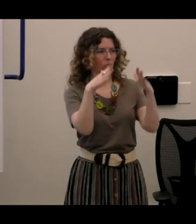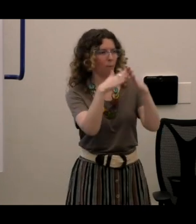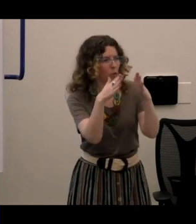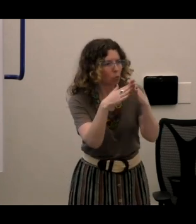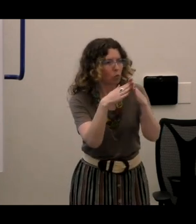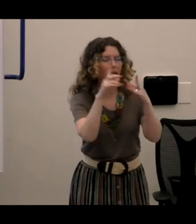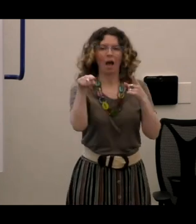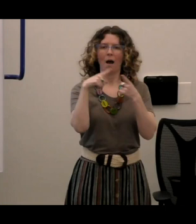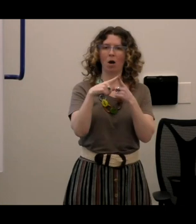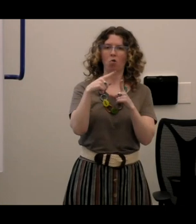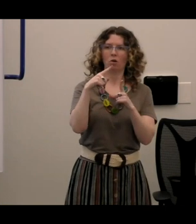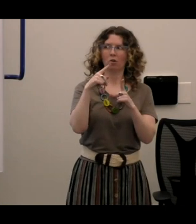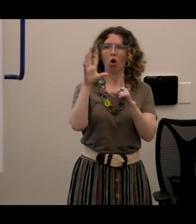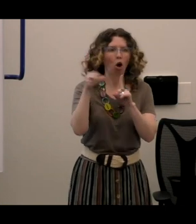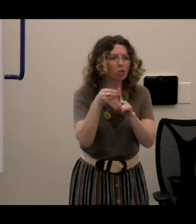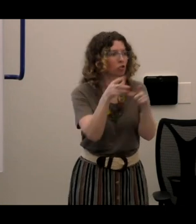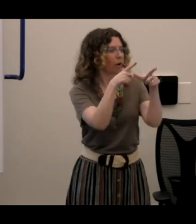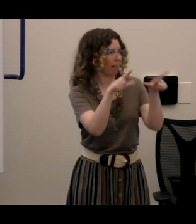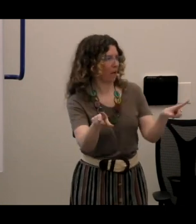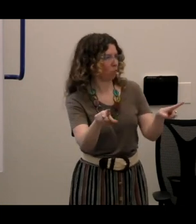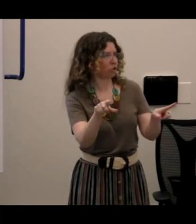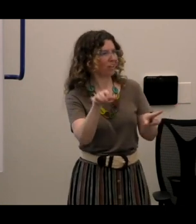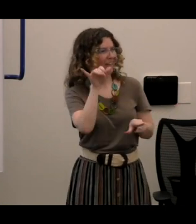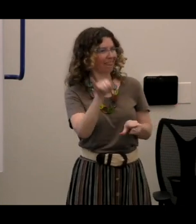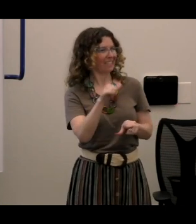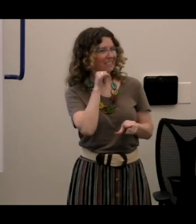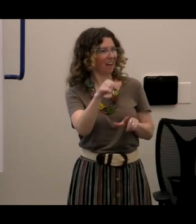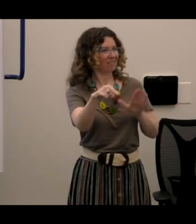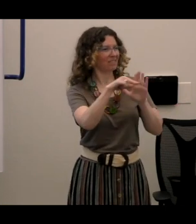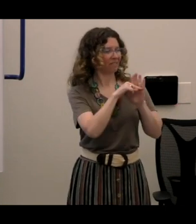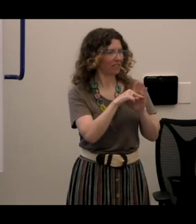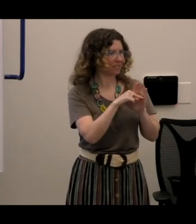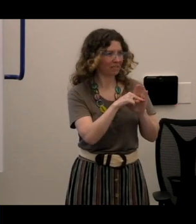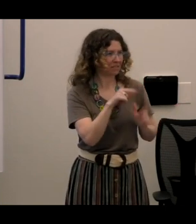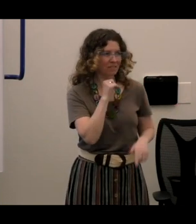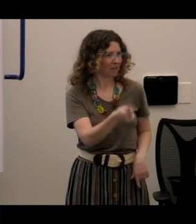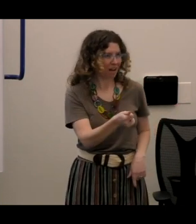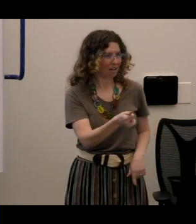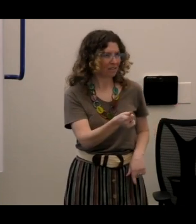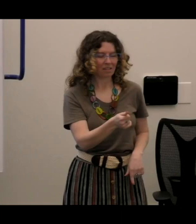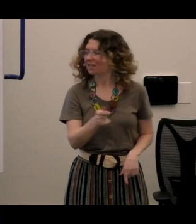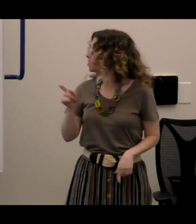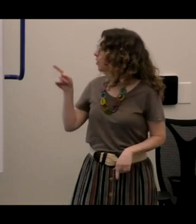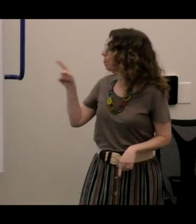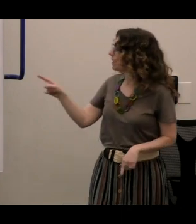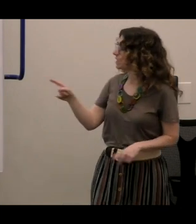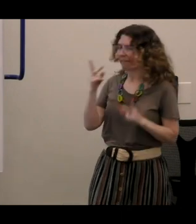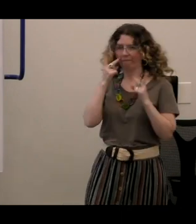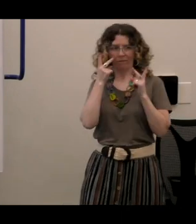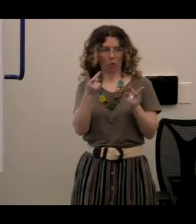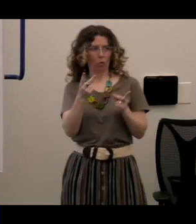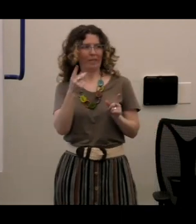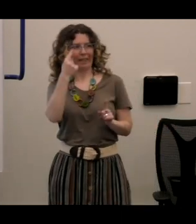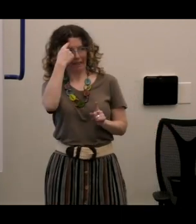deaf experience to the community is rich in culture and language, that it's not a negative.